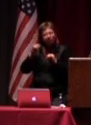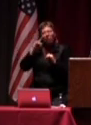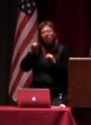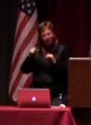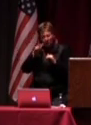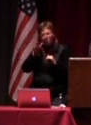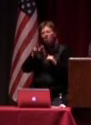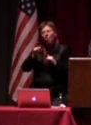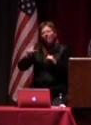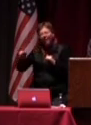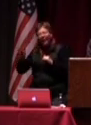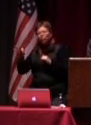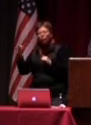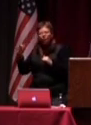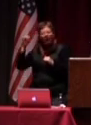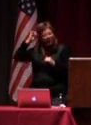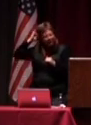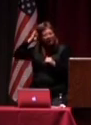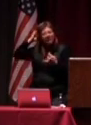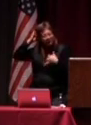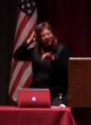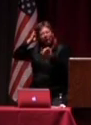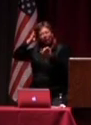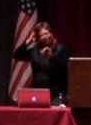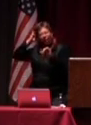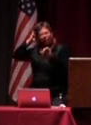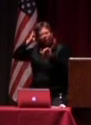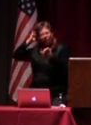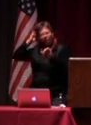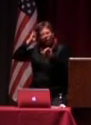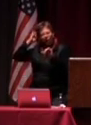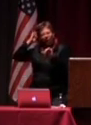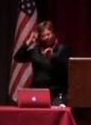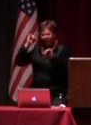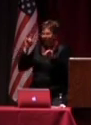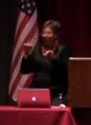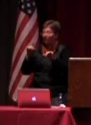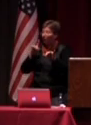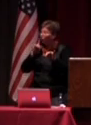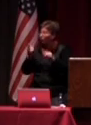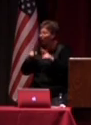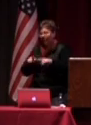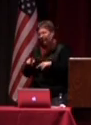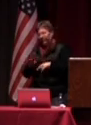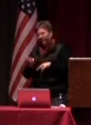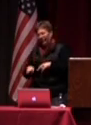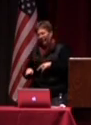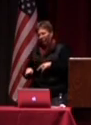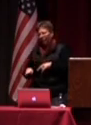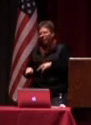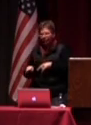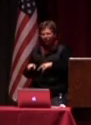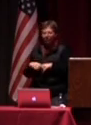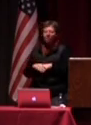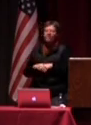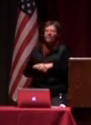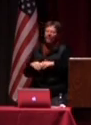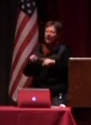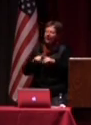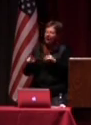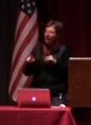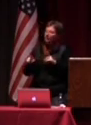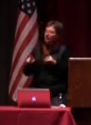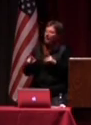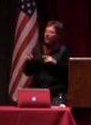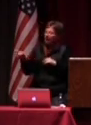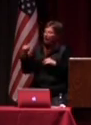French throne. And even if that possibility was now truly remote, he did hope, rather more plausibly, that the throne might